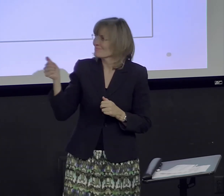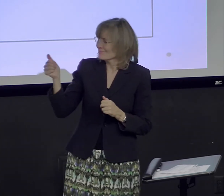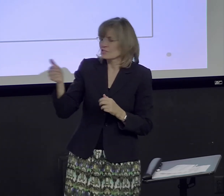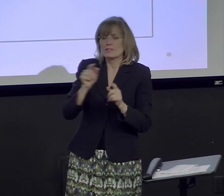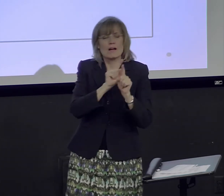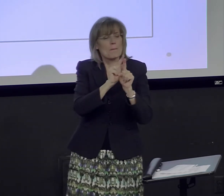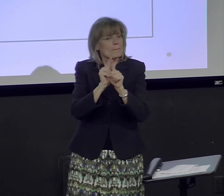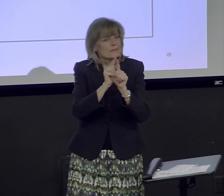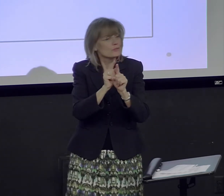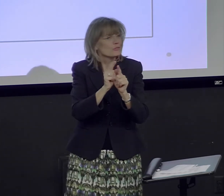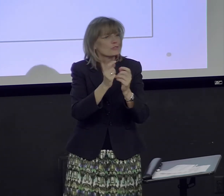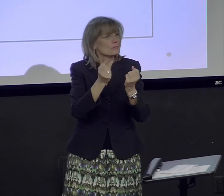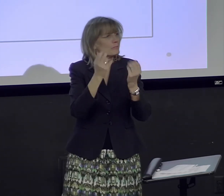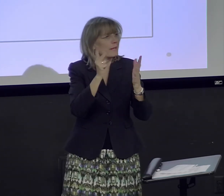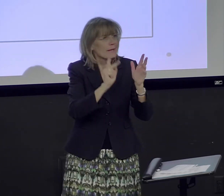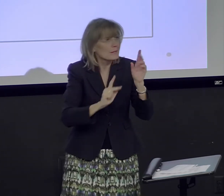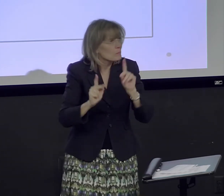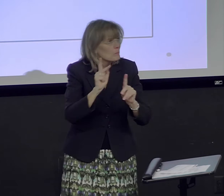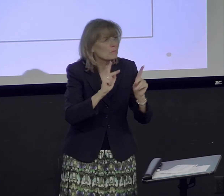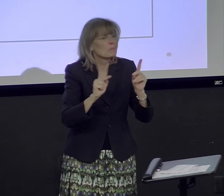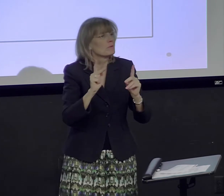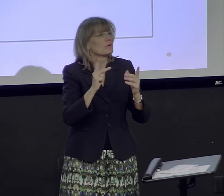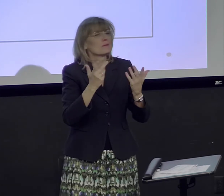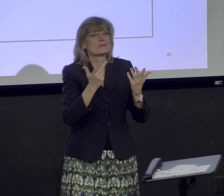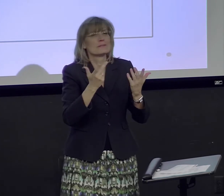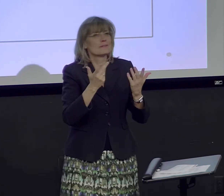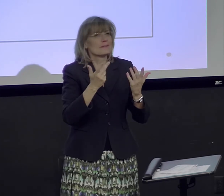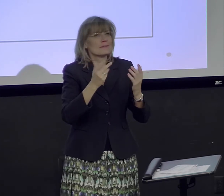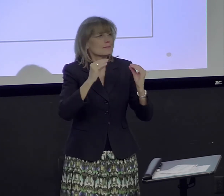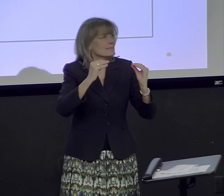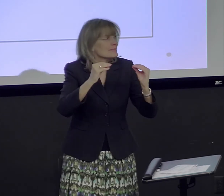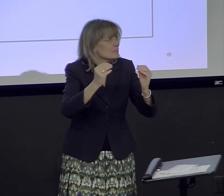studying international sign and its uses.